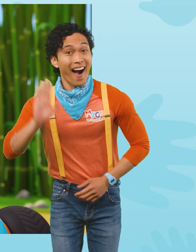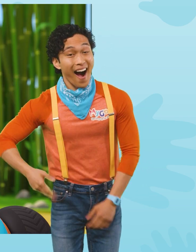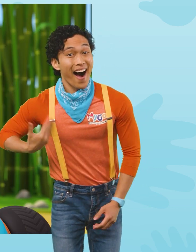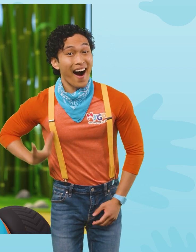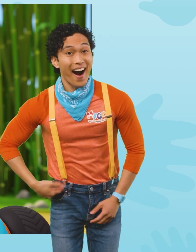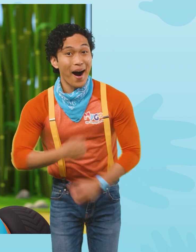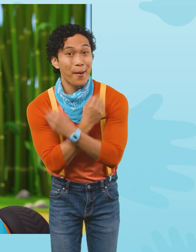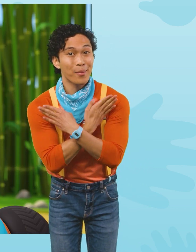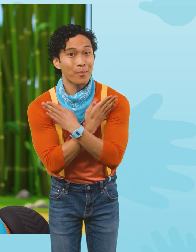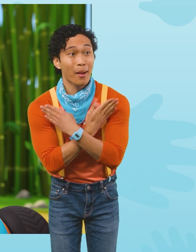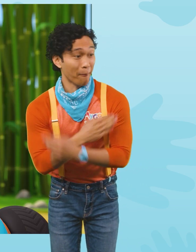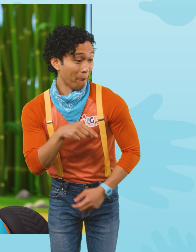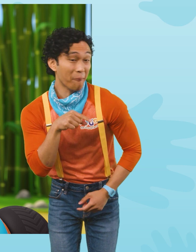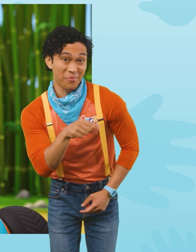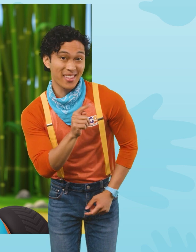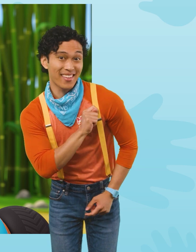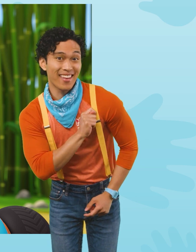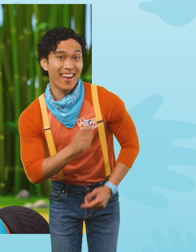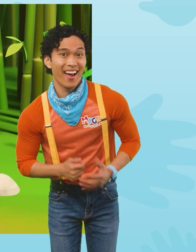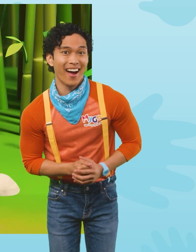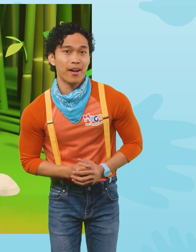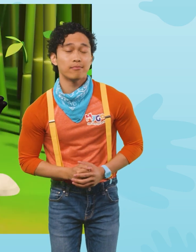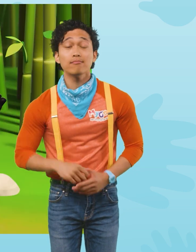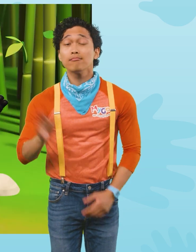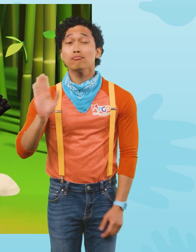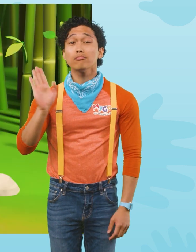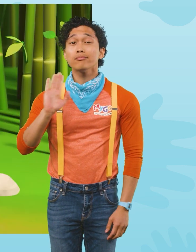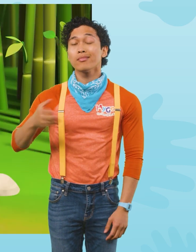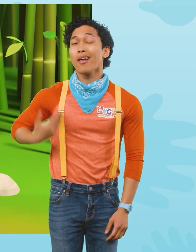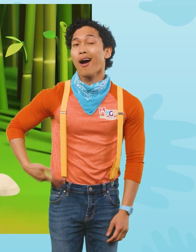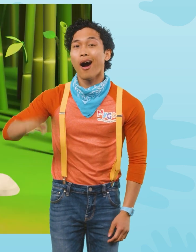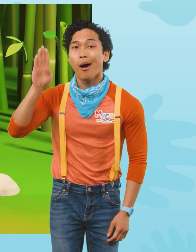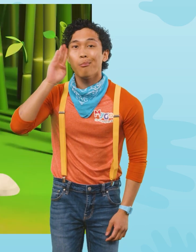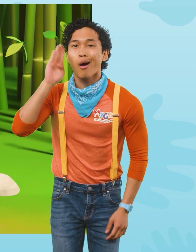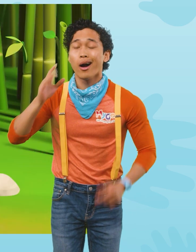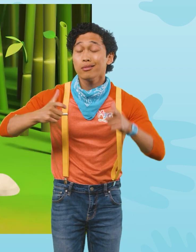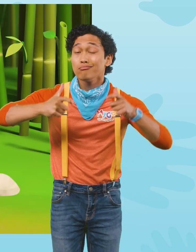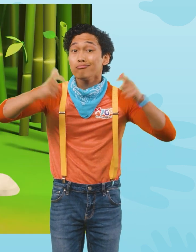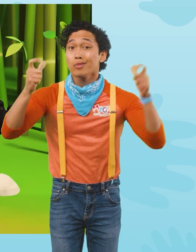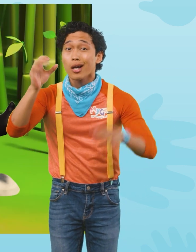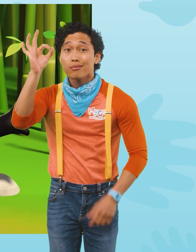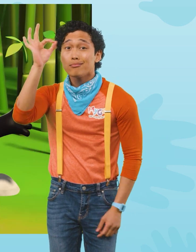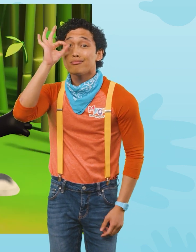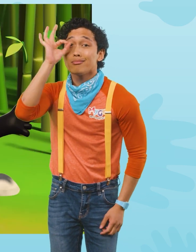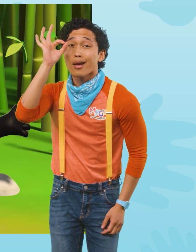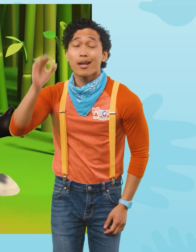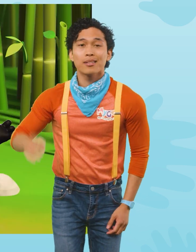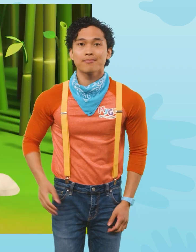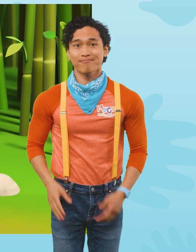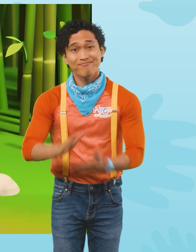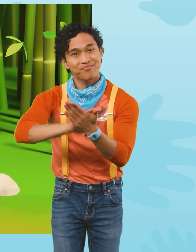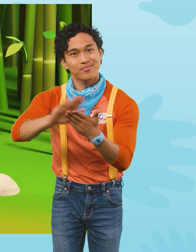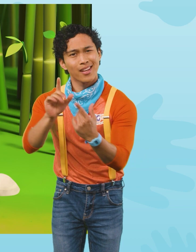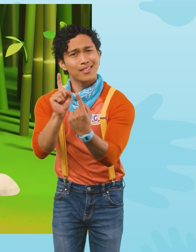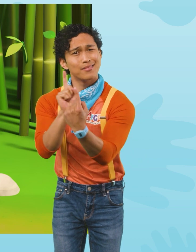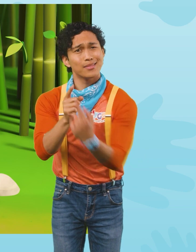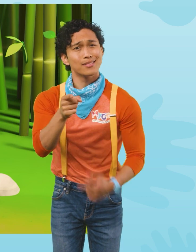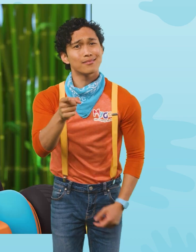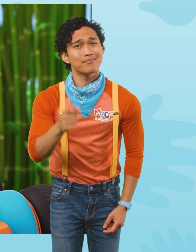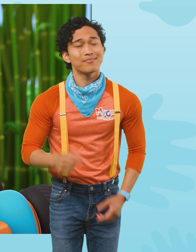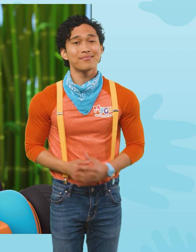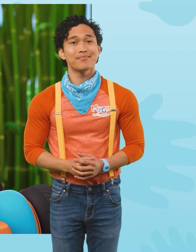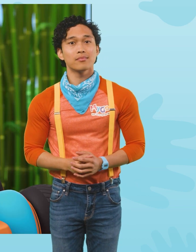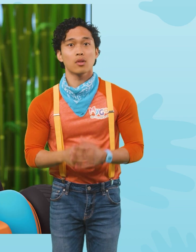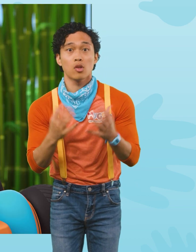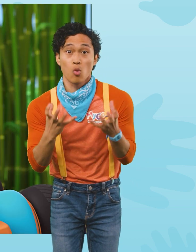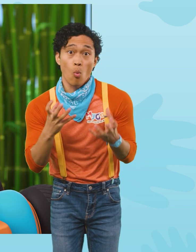Hey! It's me, Blippi. This is Tabs. Hello, I'm Bi, the giant panda bear. Glad to meet you.